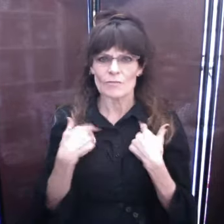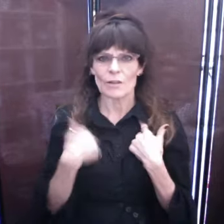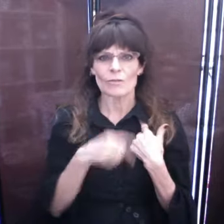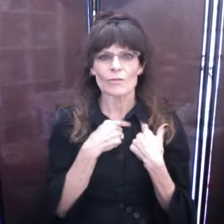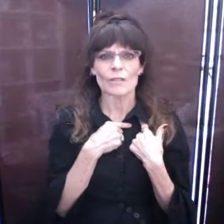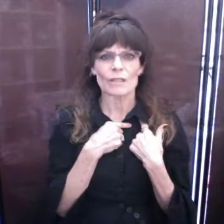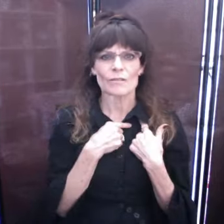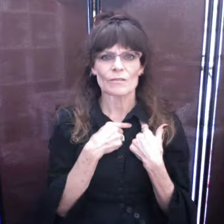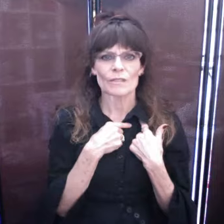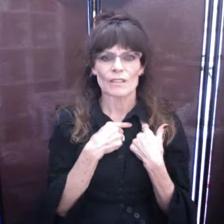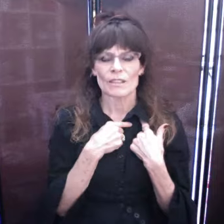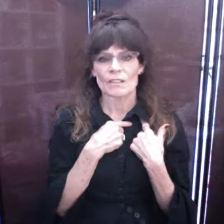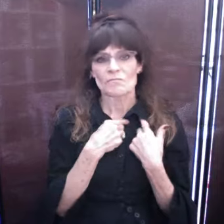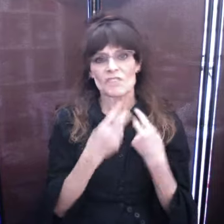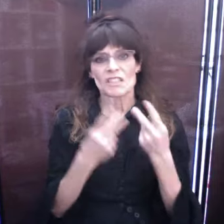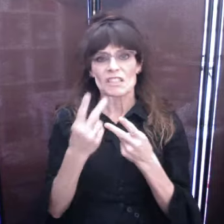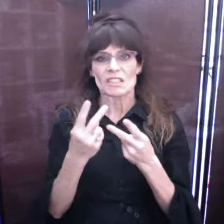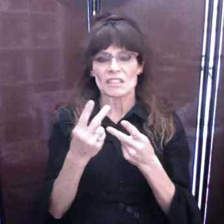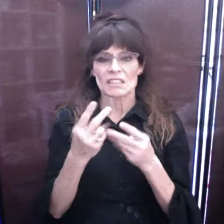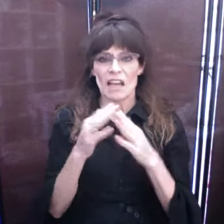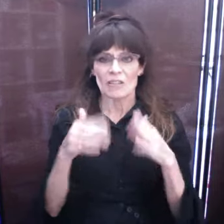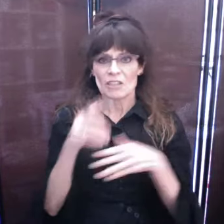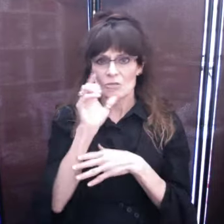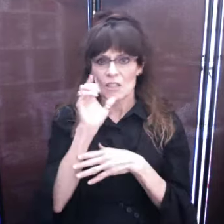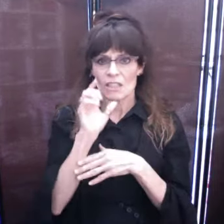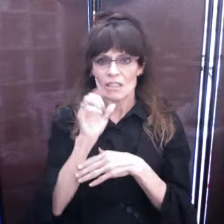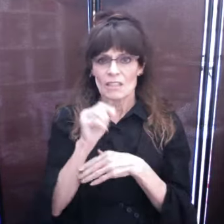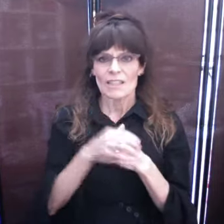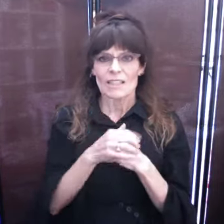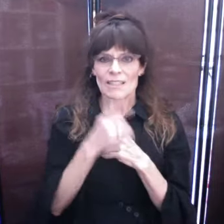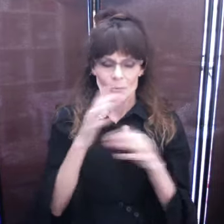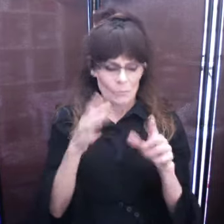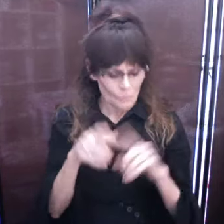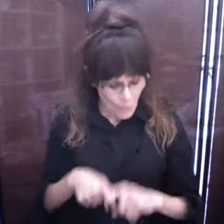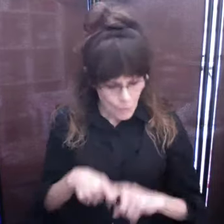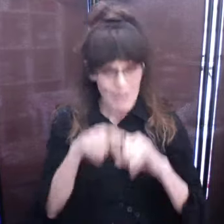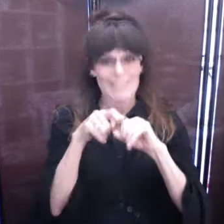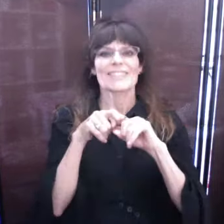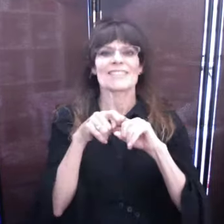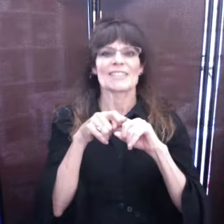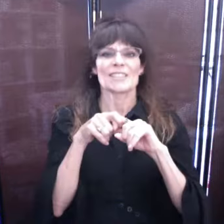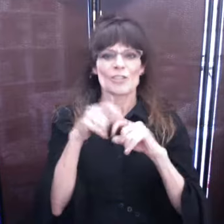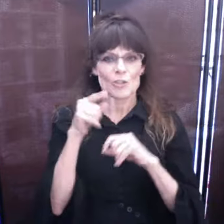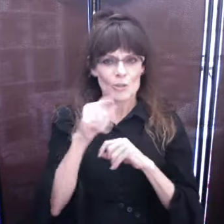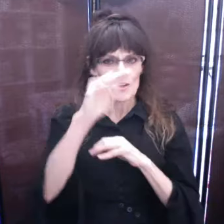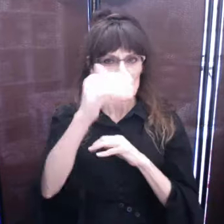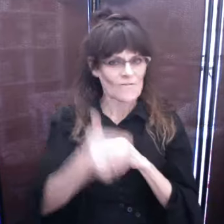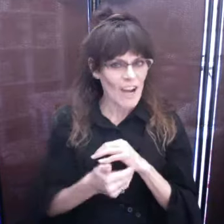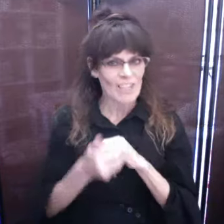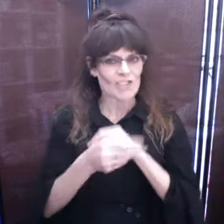to the house and drink and, he said, wait. So you invited your attic burglar friends into your home.